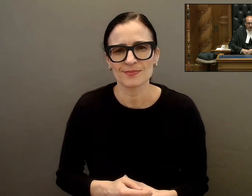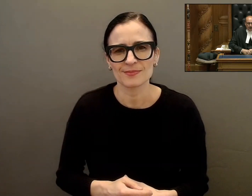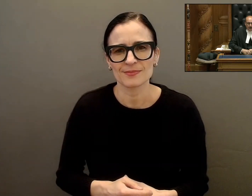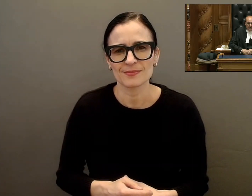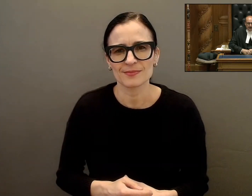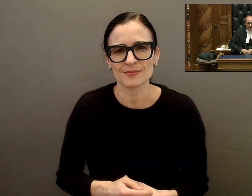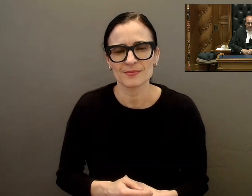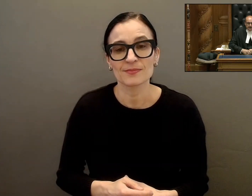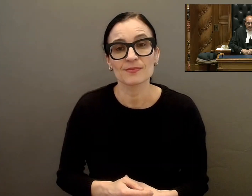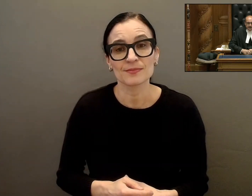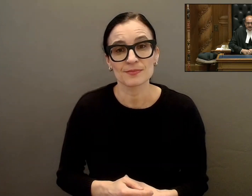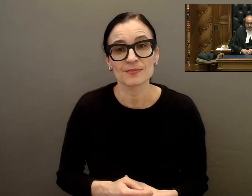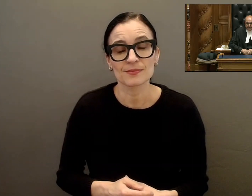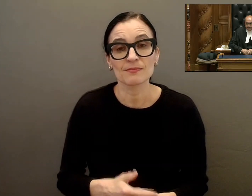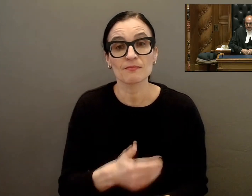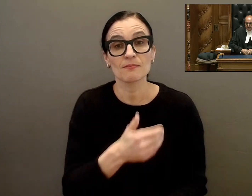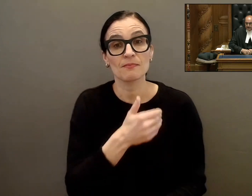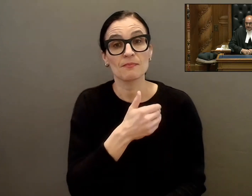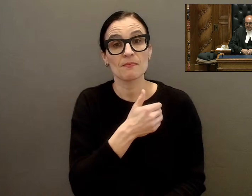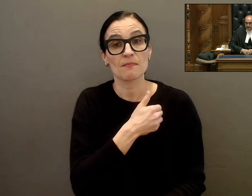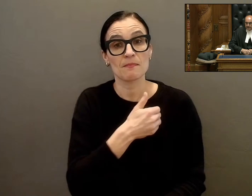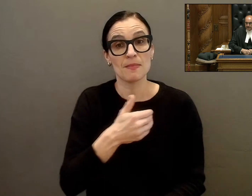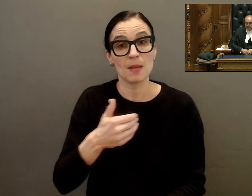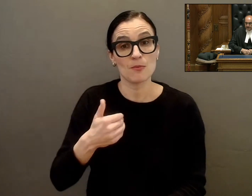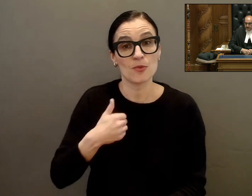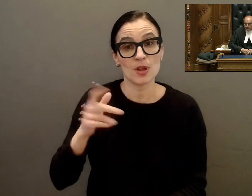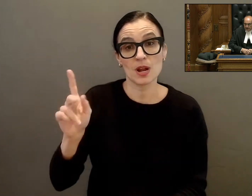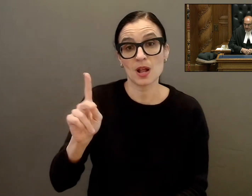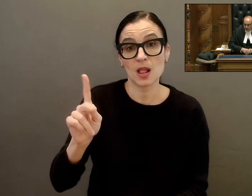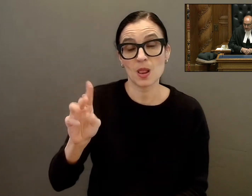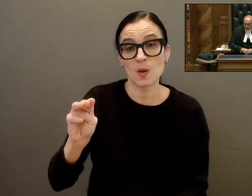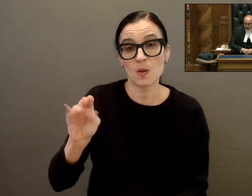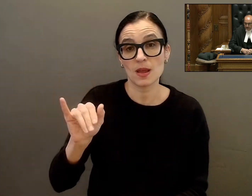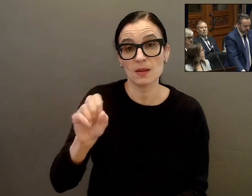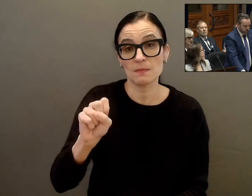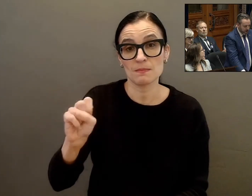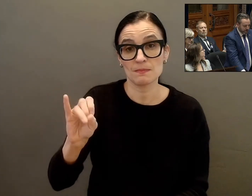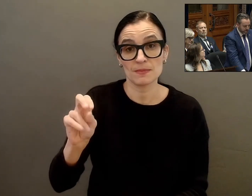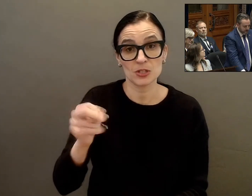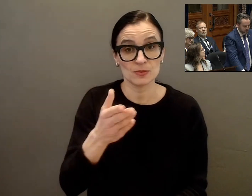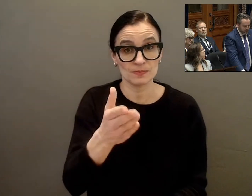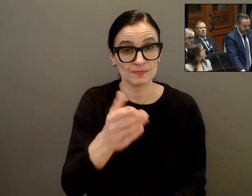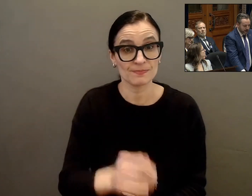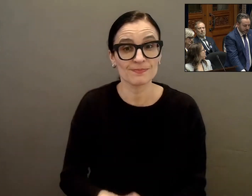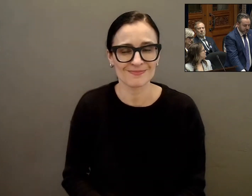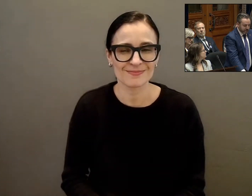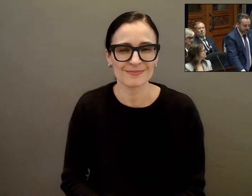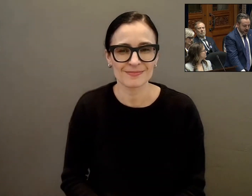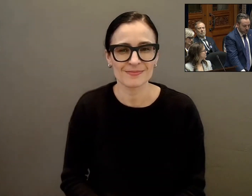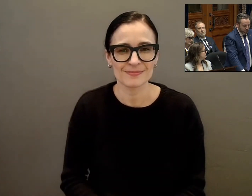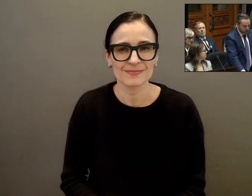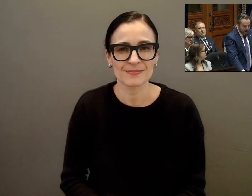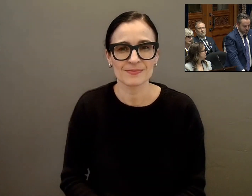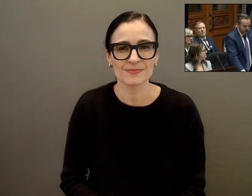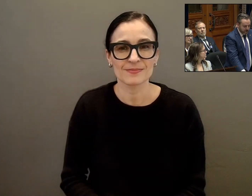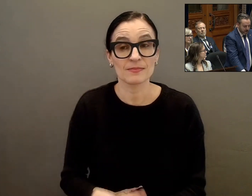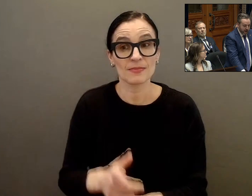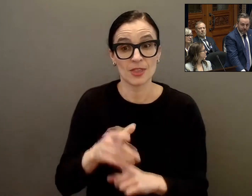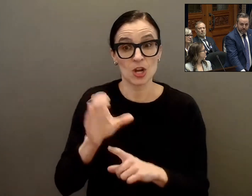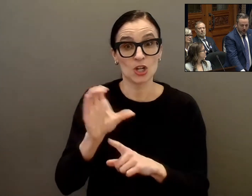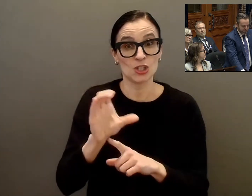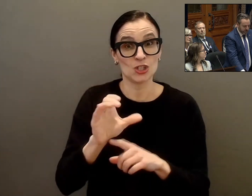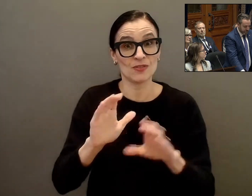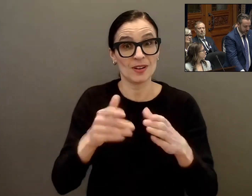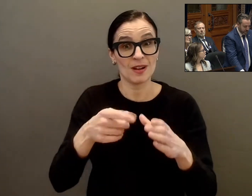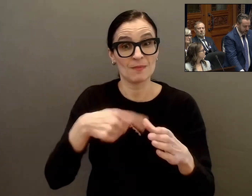Member for Kelowna Mission. Thank you, Mr. Speaker. Our Conservative caucus was very pleased today to welcome Sam Howard, Ryan Mitten, and